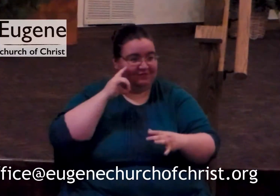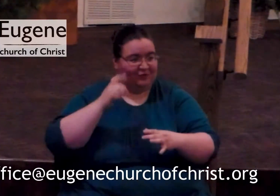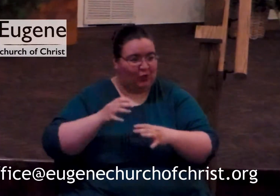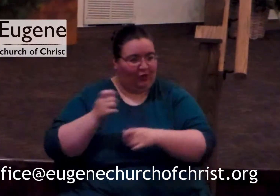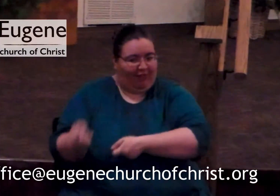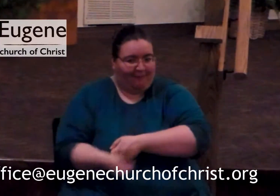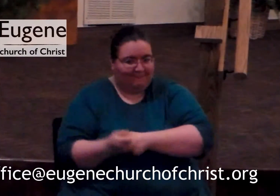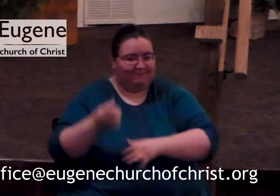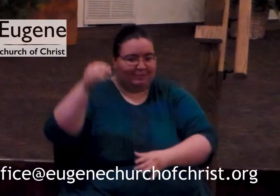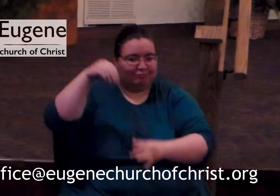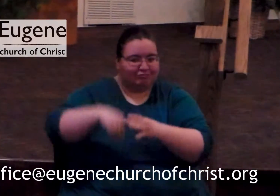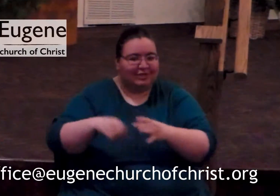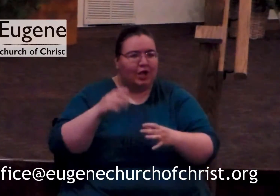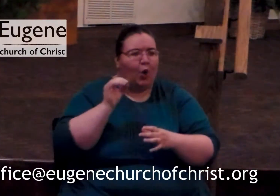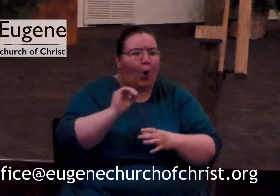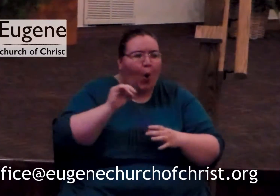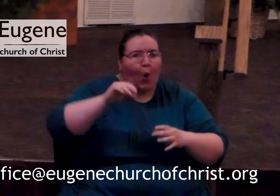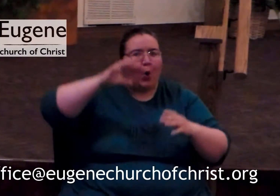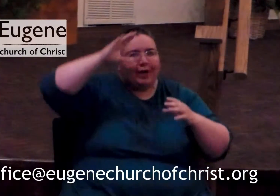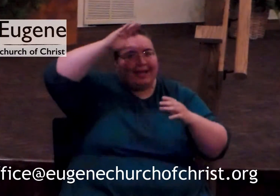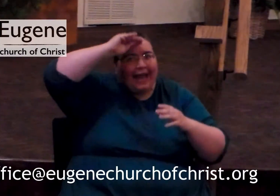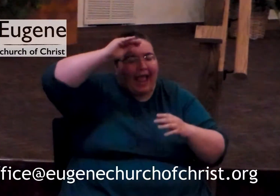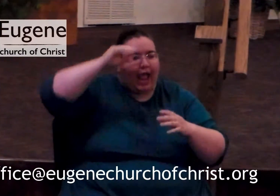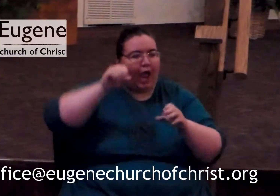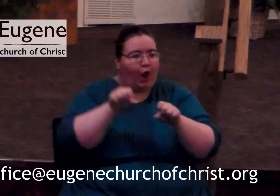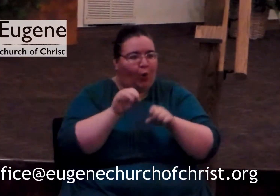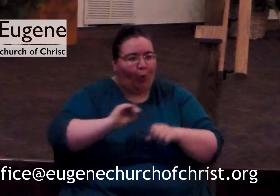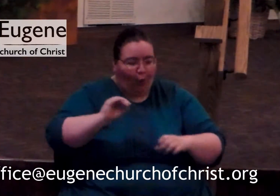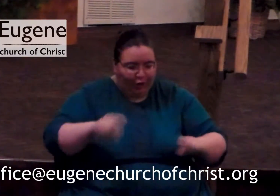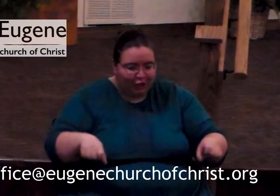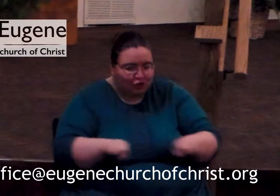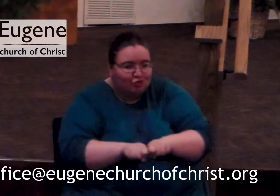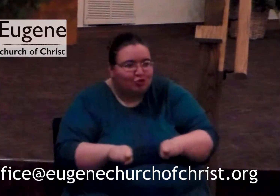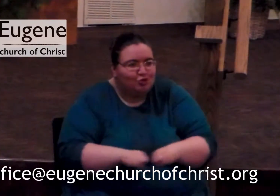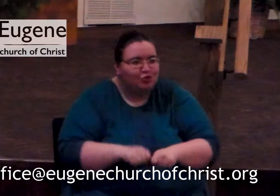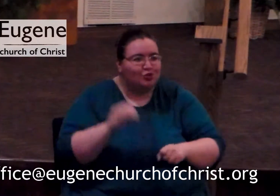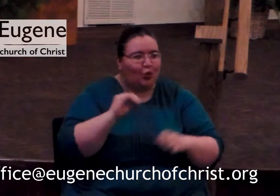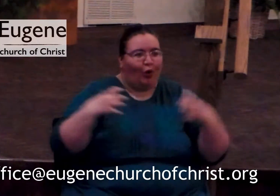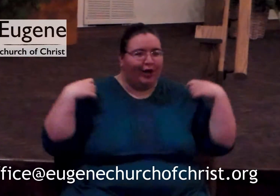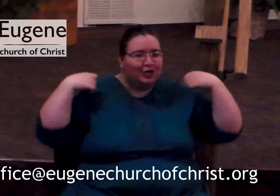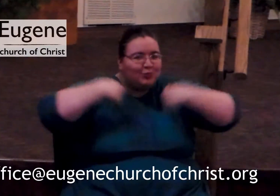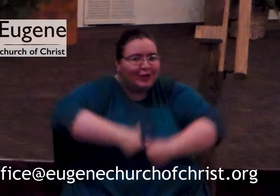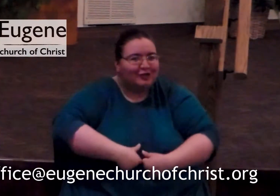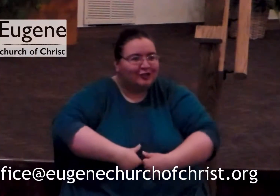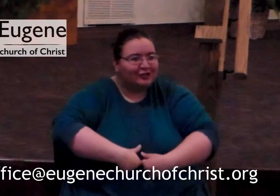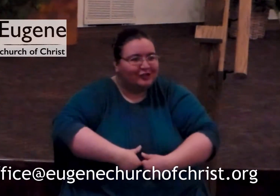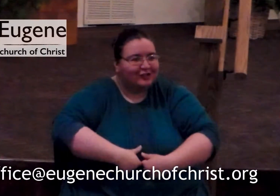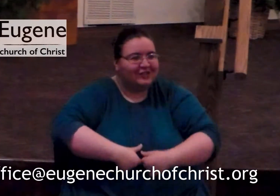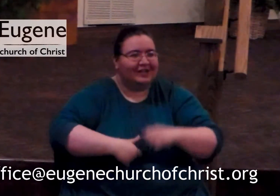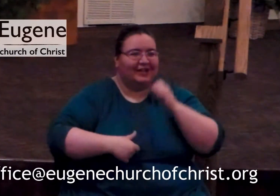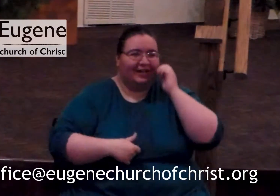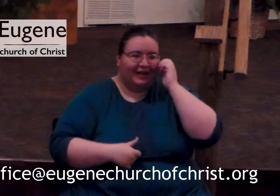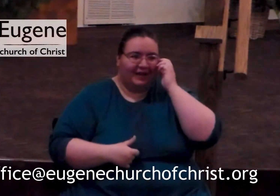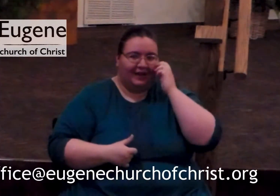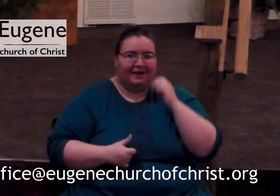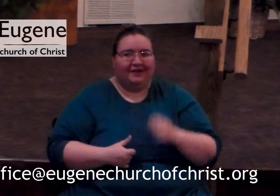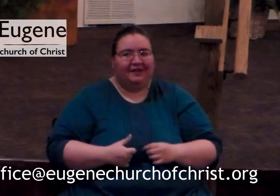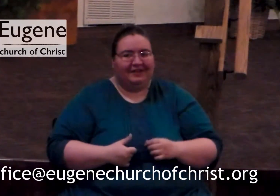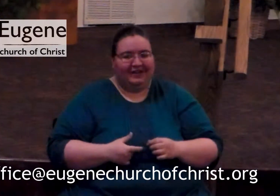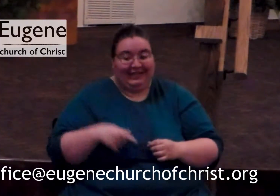head covers and an Oregon towel on there, and he's wearing his Oregon shoes and his Oregon pullover, and he is the only guy, I would imagine, out there in Valdosta, Georgia,